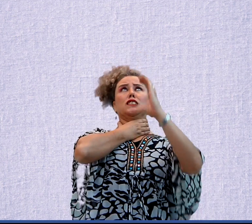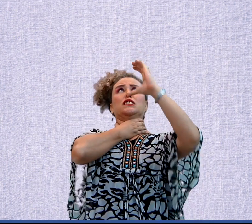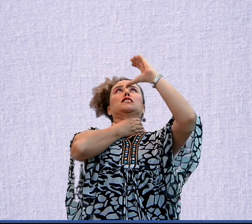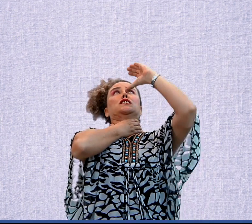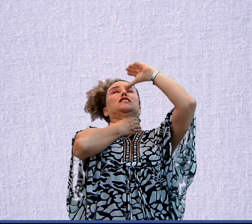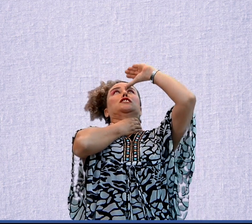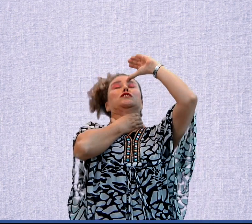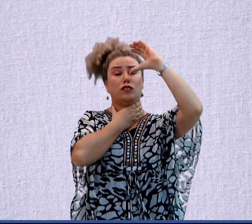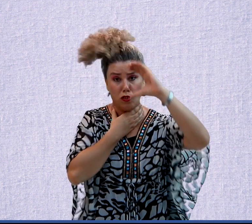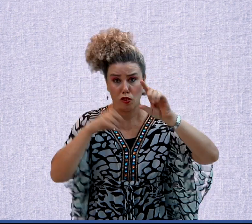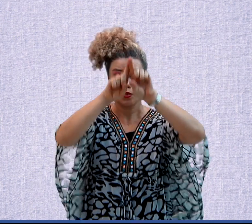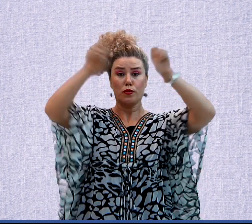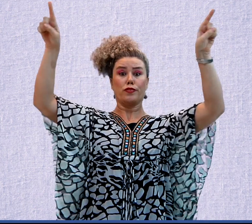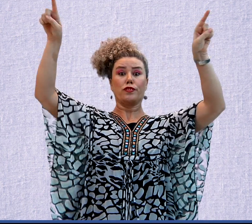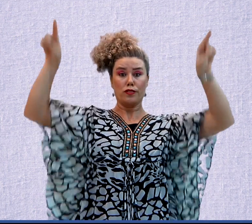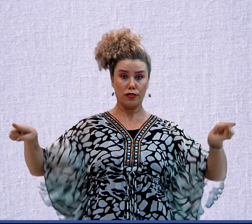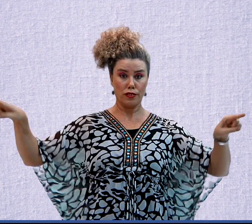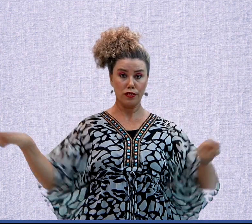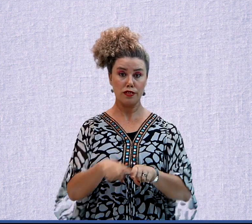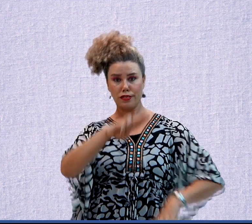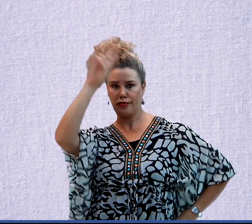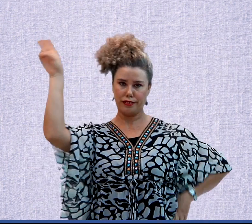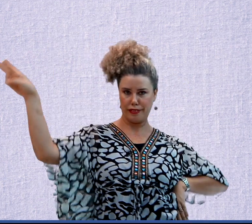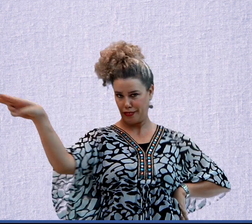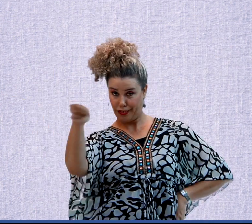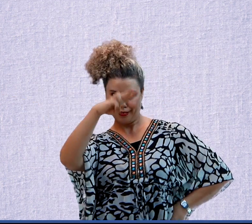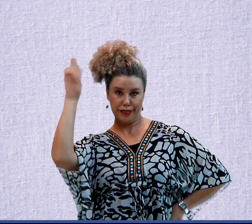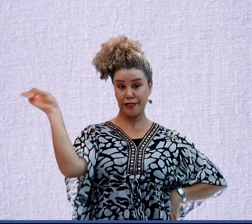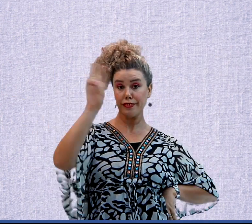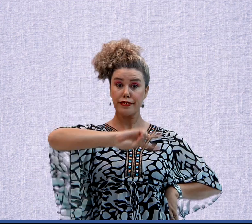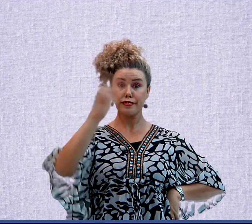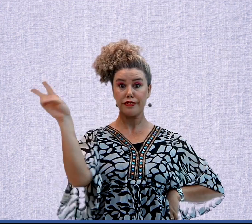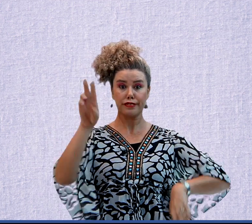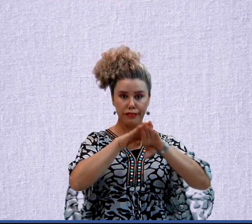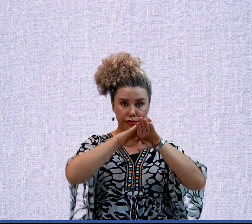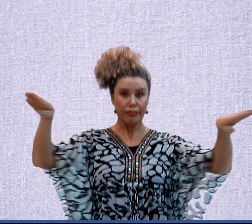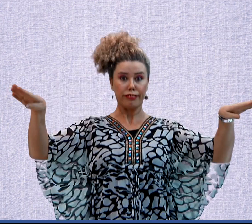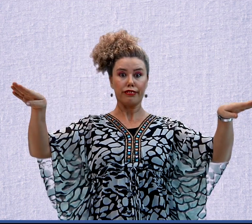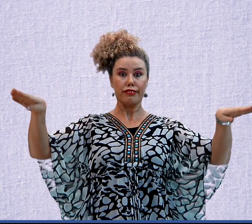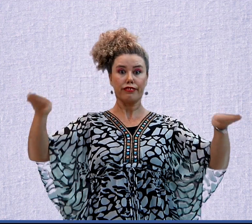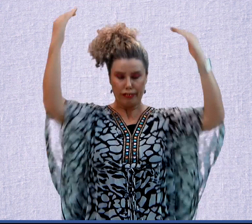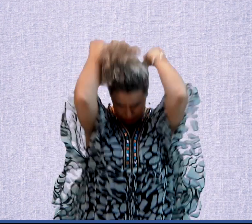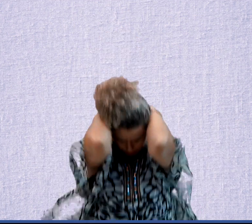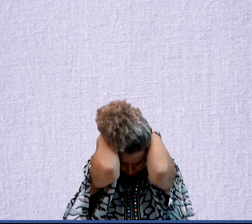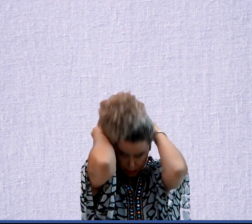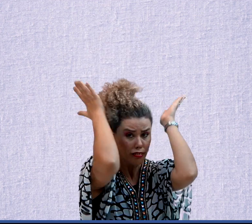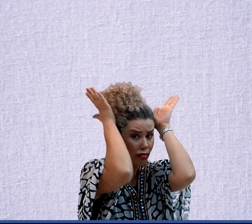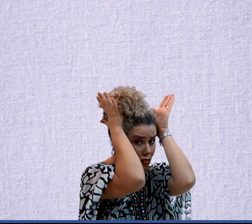border, restrictions on our water, SABC, Glinda Kemp and Amnesty, Table Mountain bomb